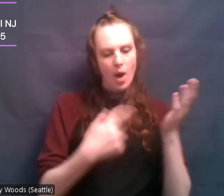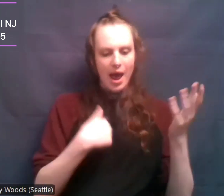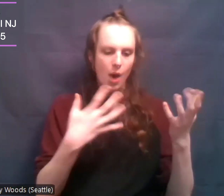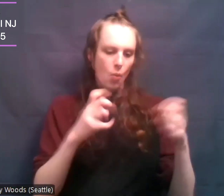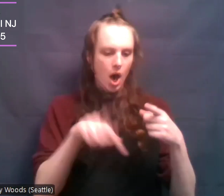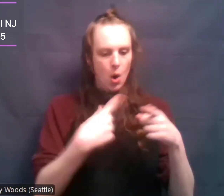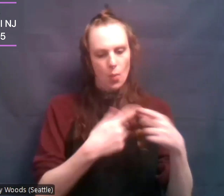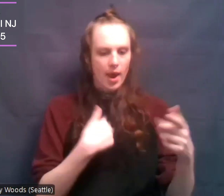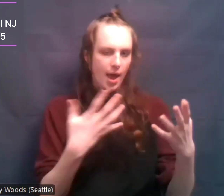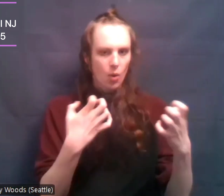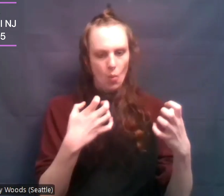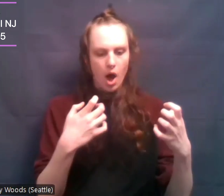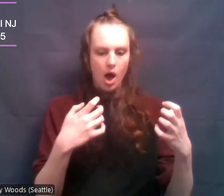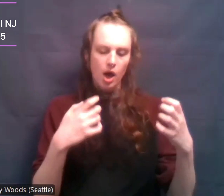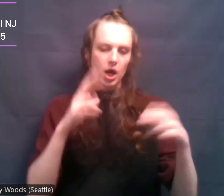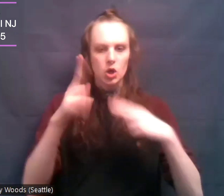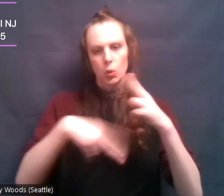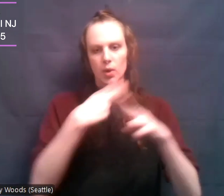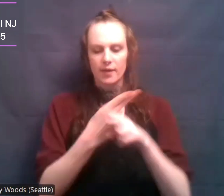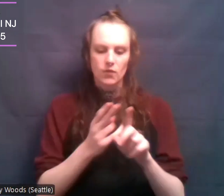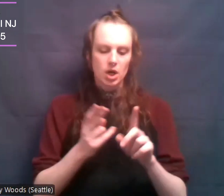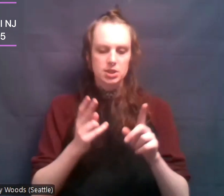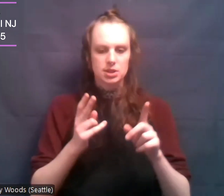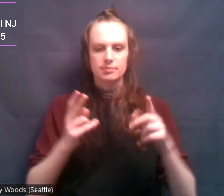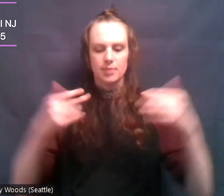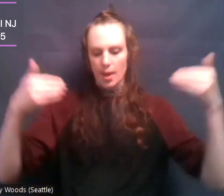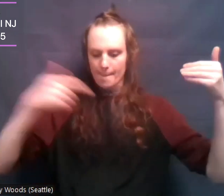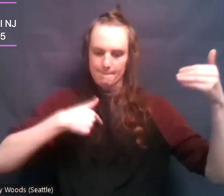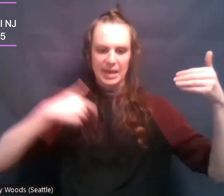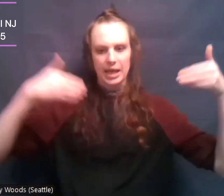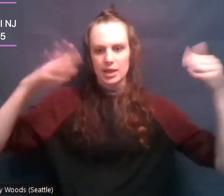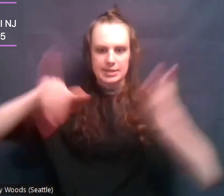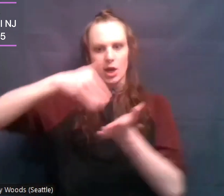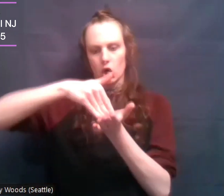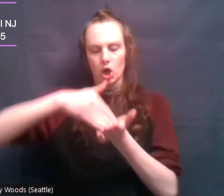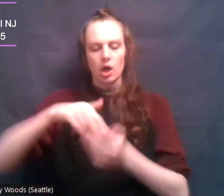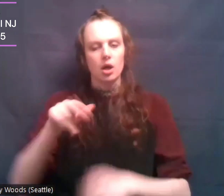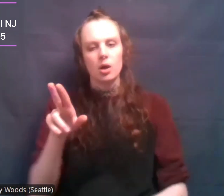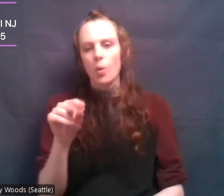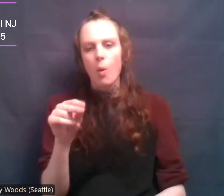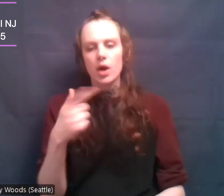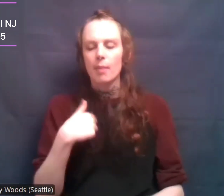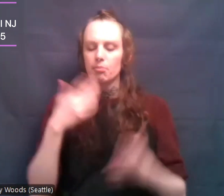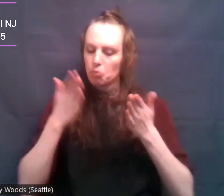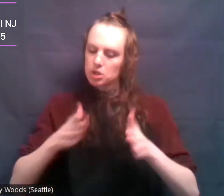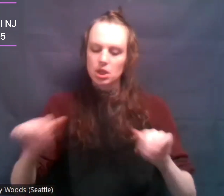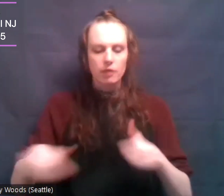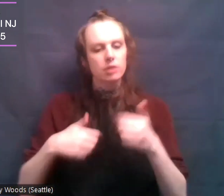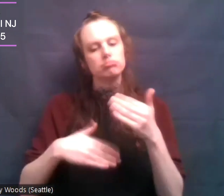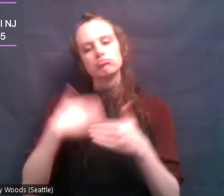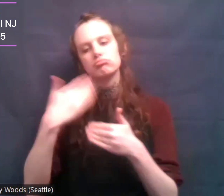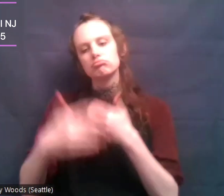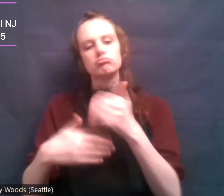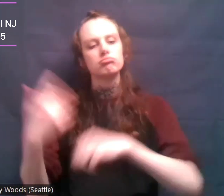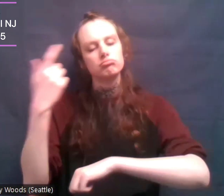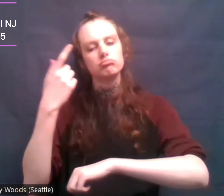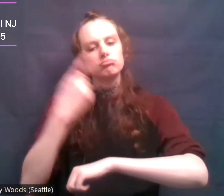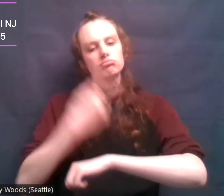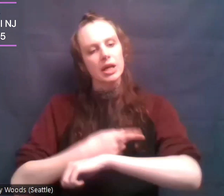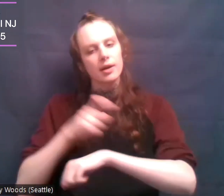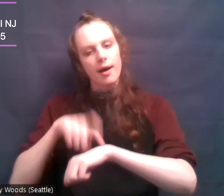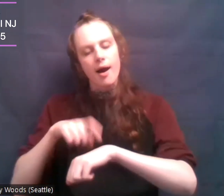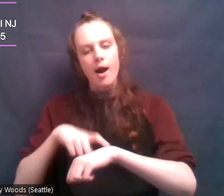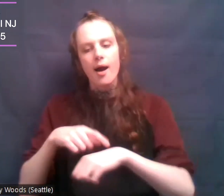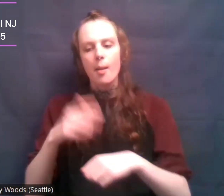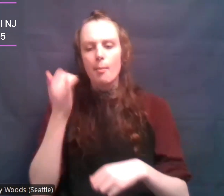the center of the universe to just being like, hey, I'm just a person living my day a day at a time. And if I can help out other people along the